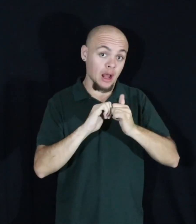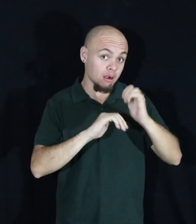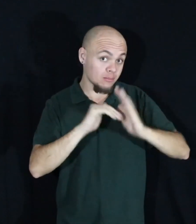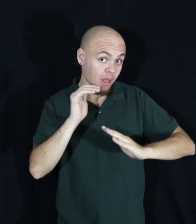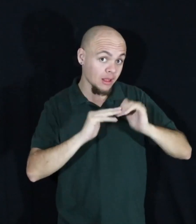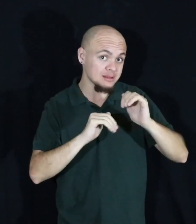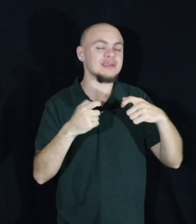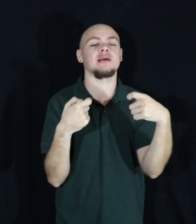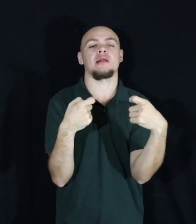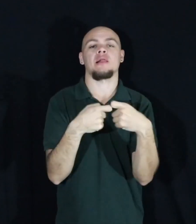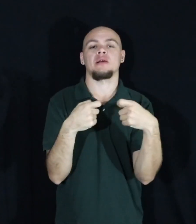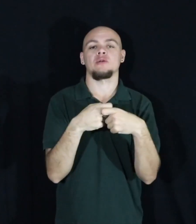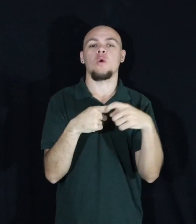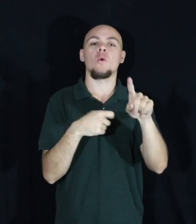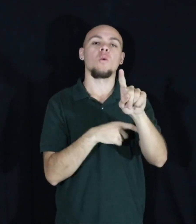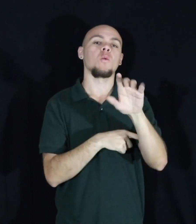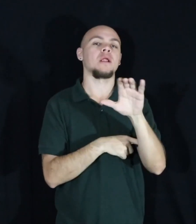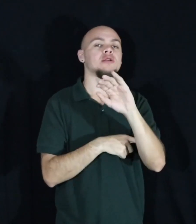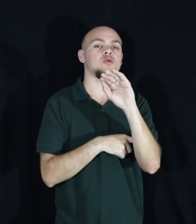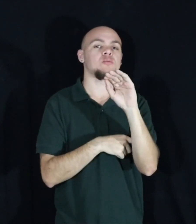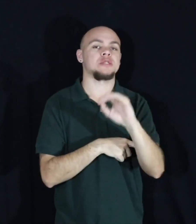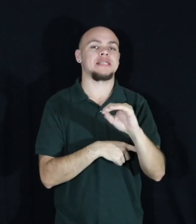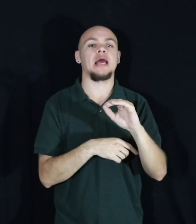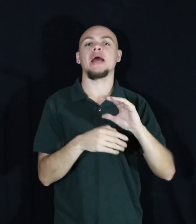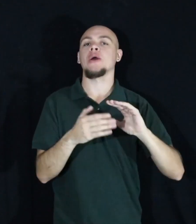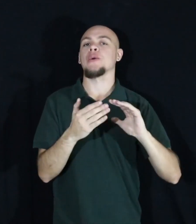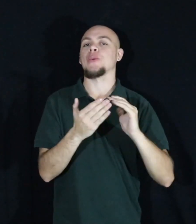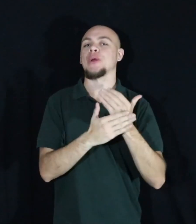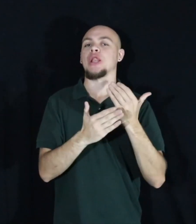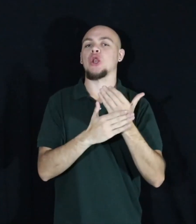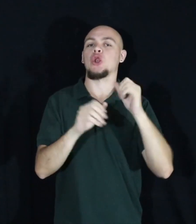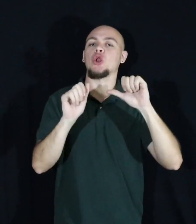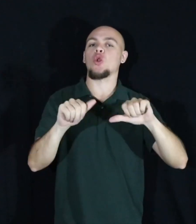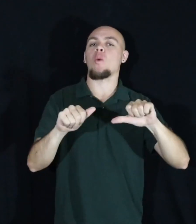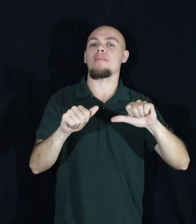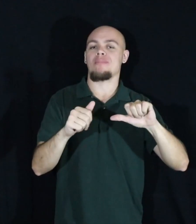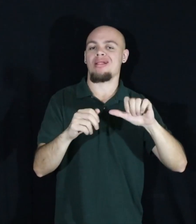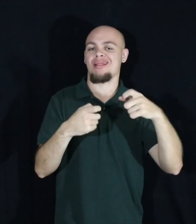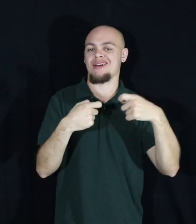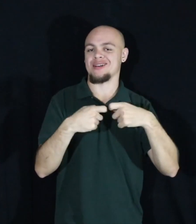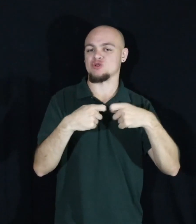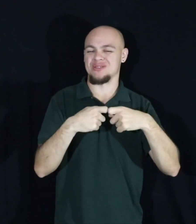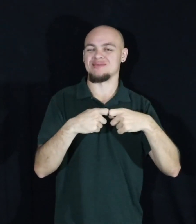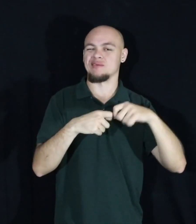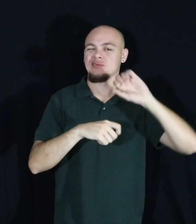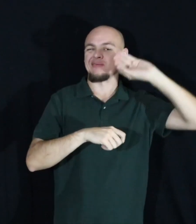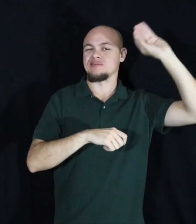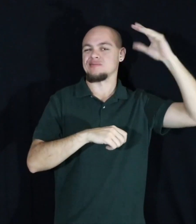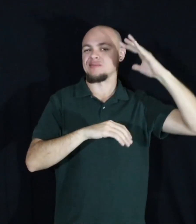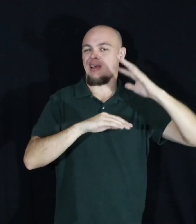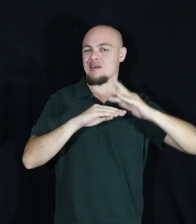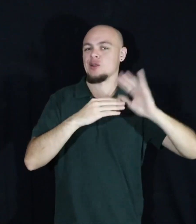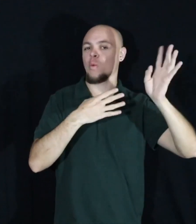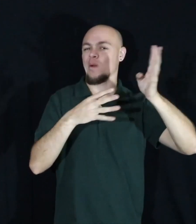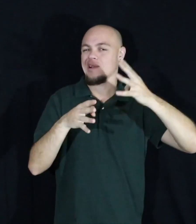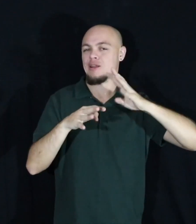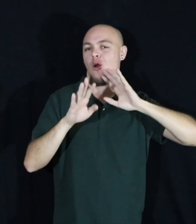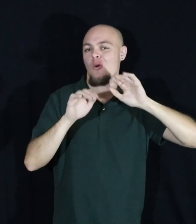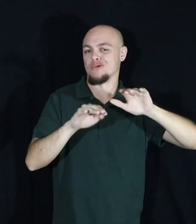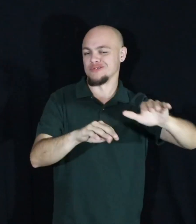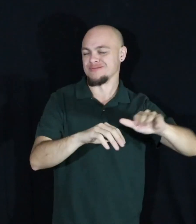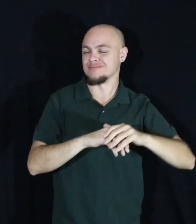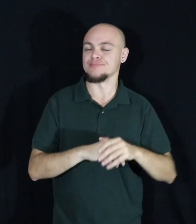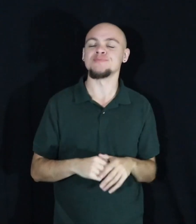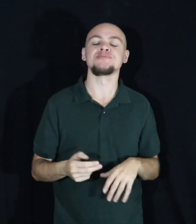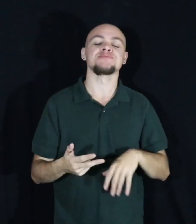electric using 100% renewable electricity. Next, we stopped debating about the